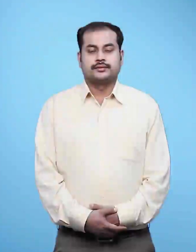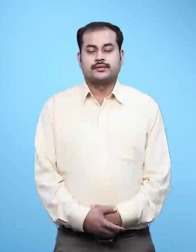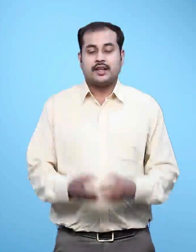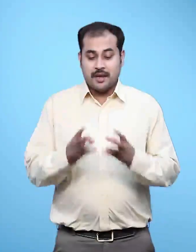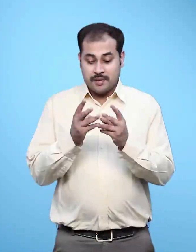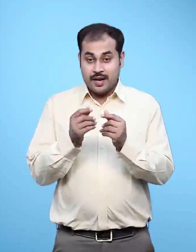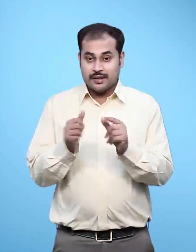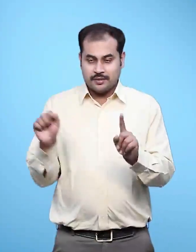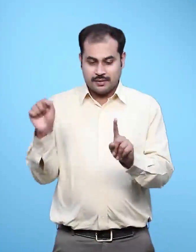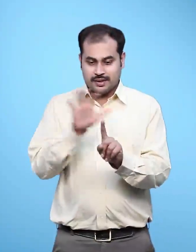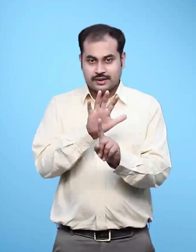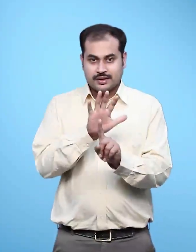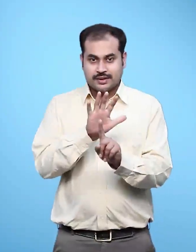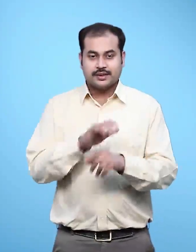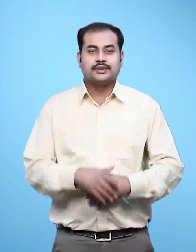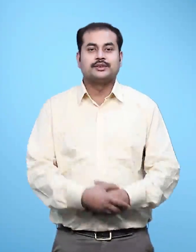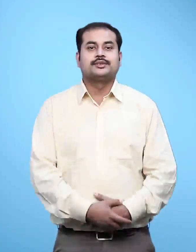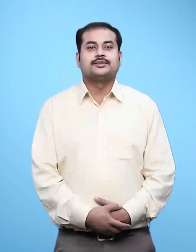Mathematics textbook for class 2